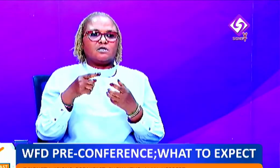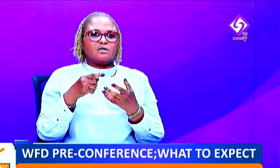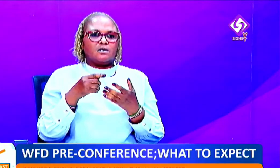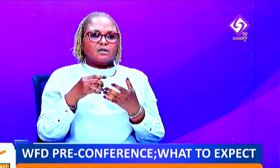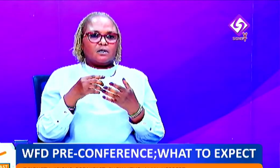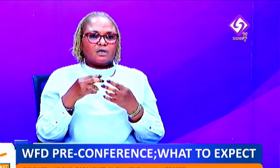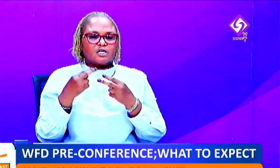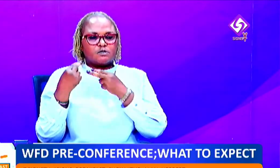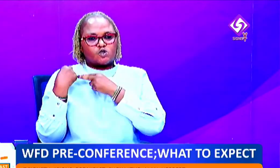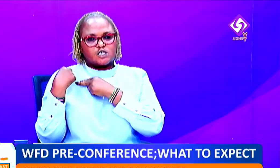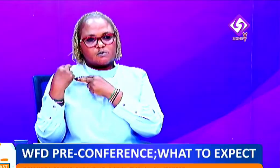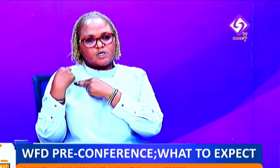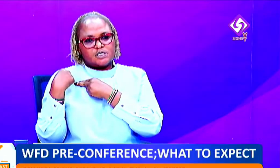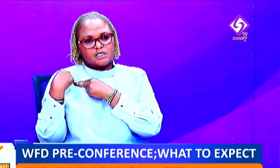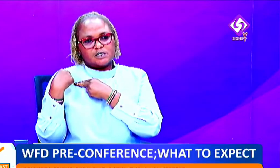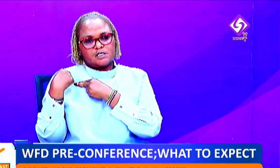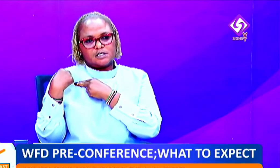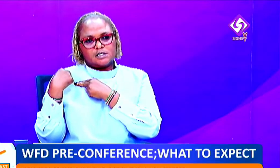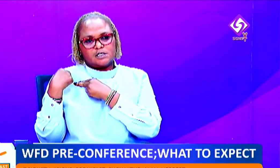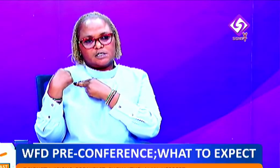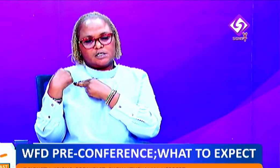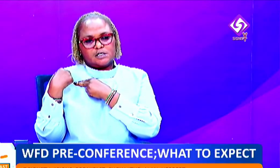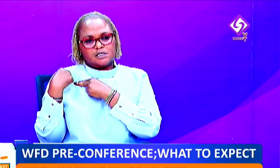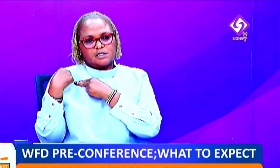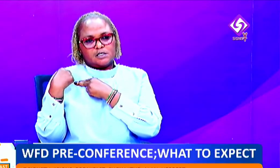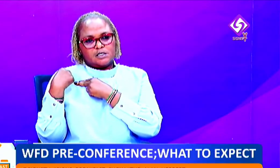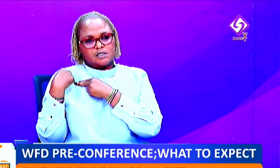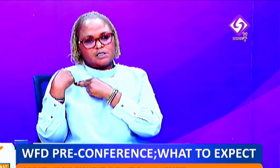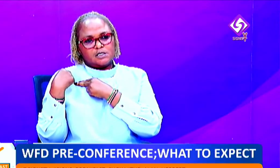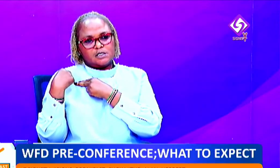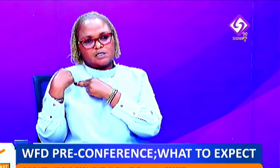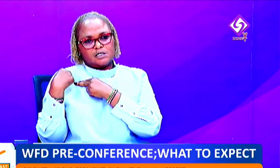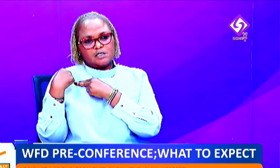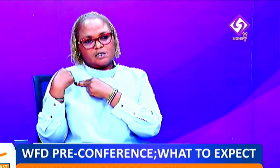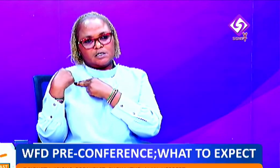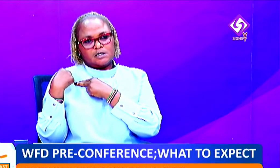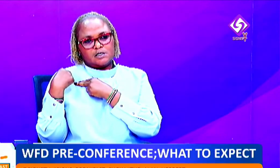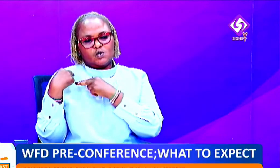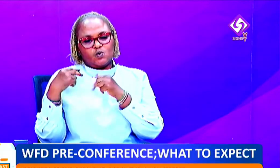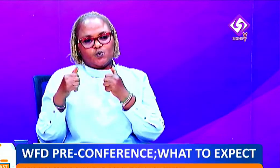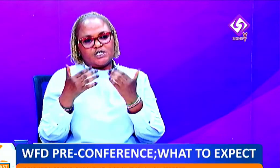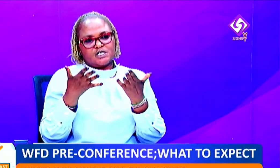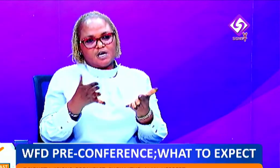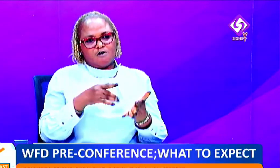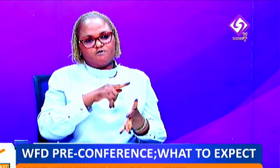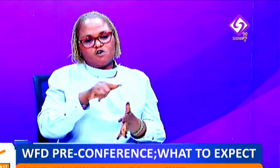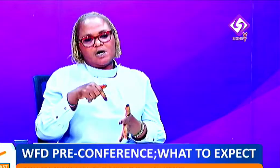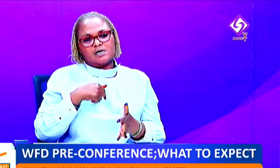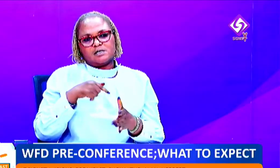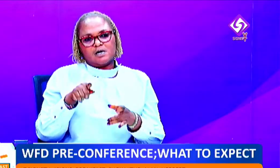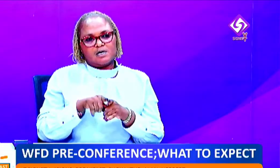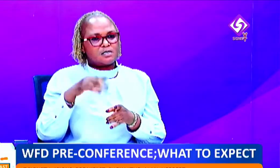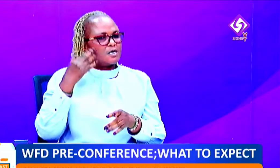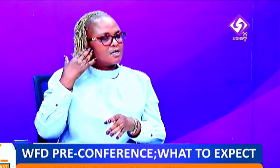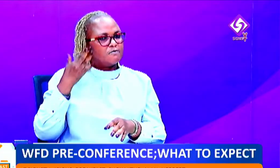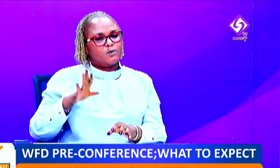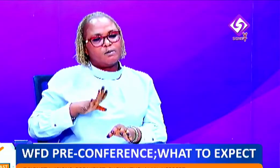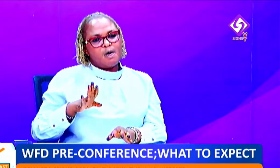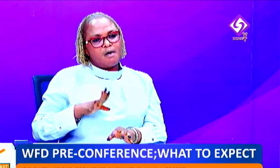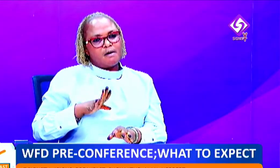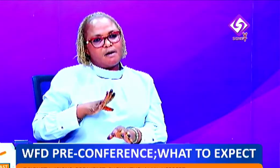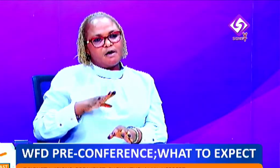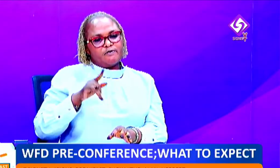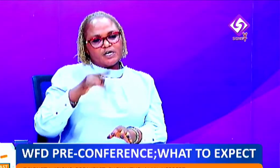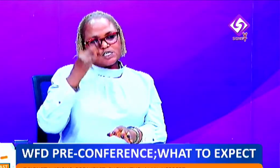the self-esteem of deaf women. We want to discuss issues of leadership and how they can participate in